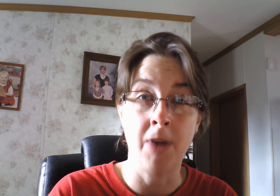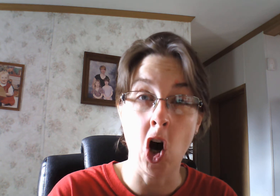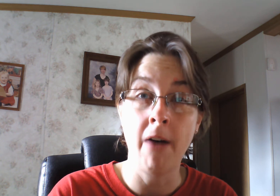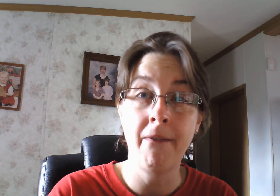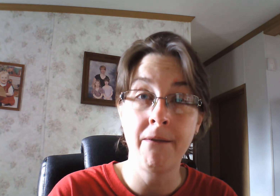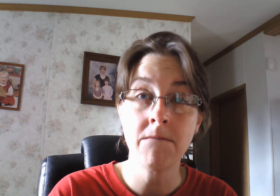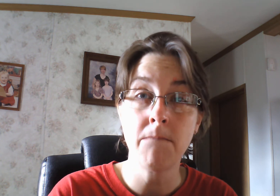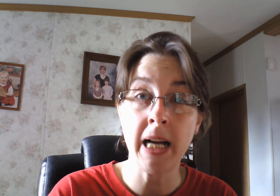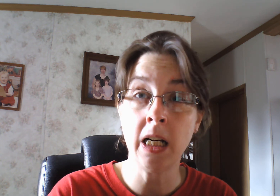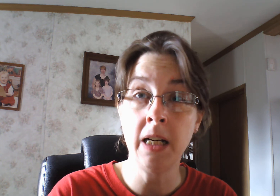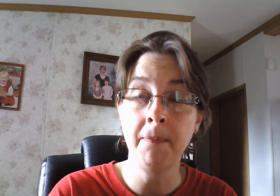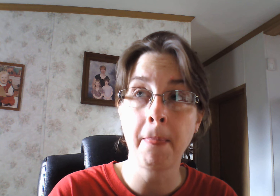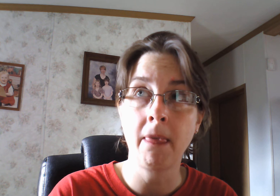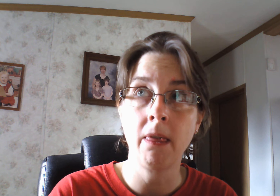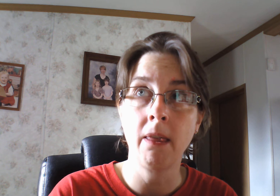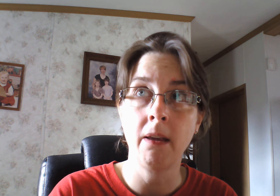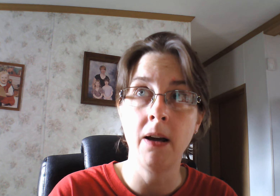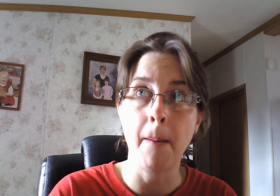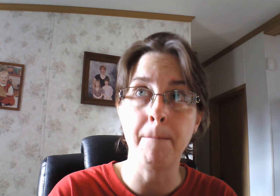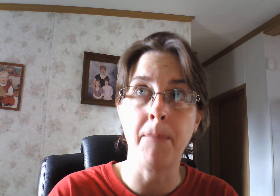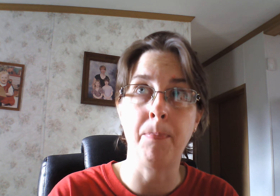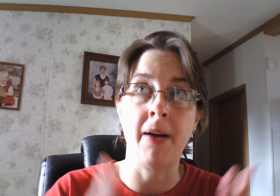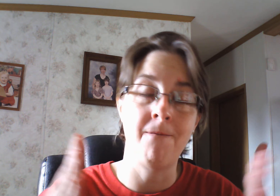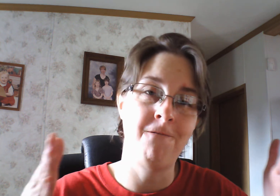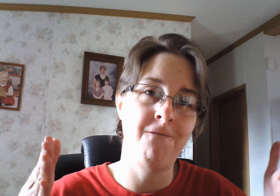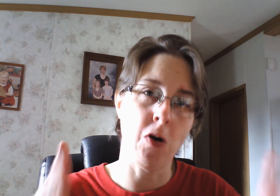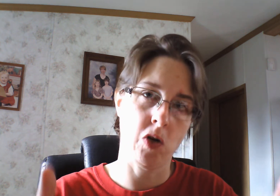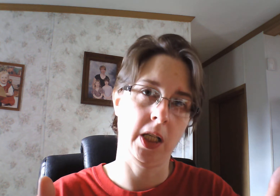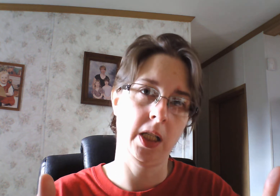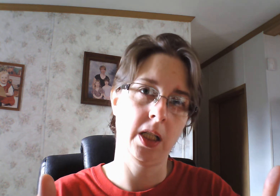off my time by focus.